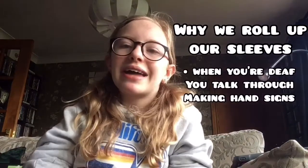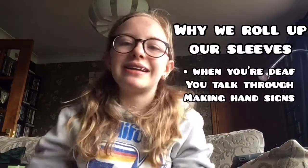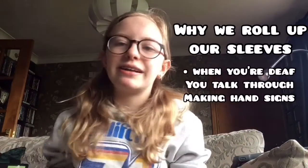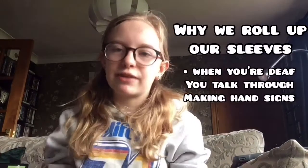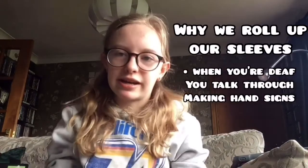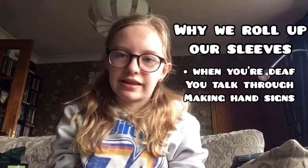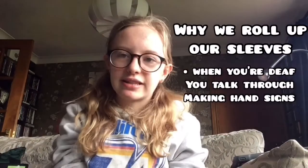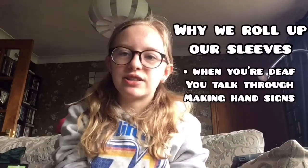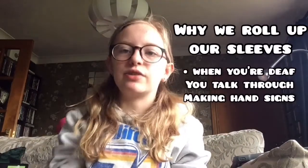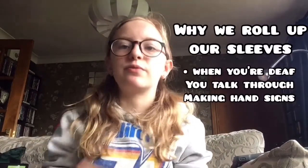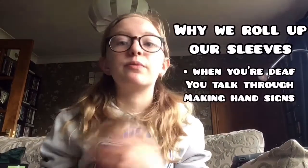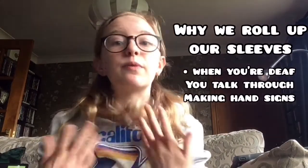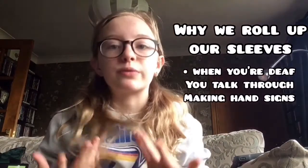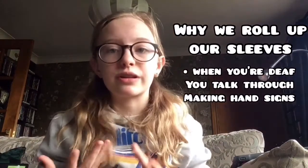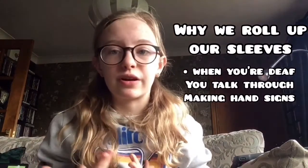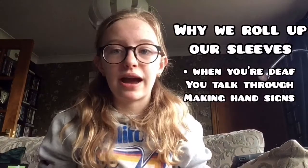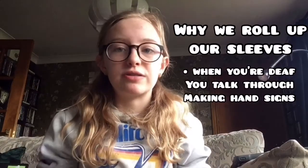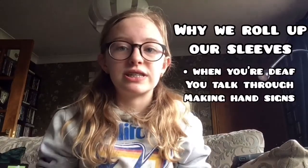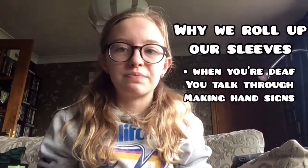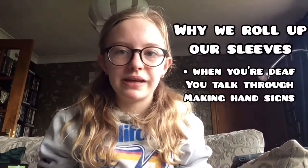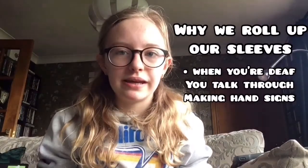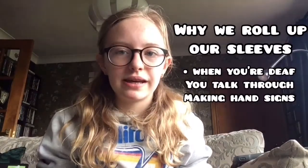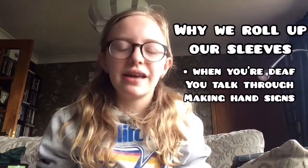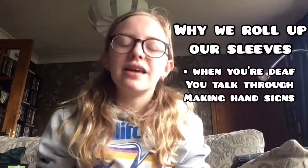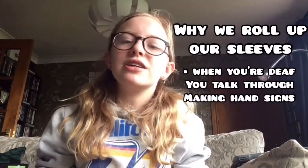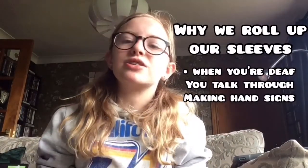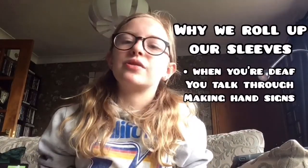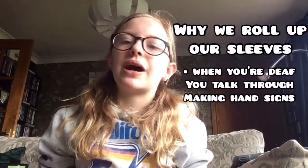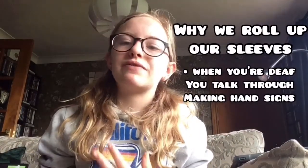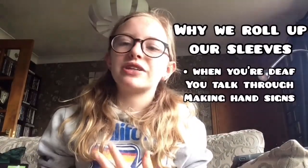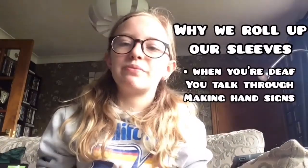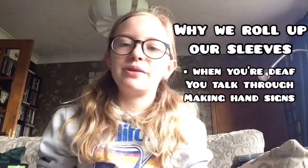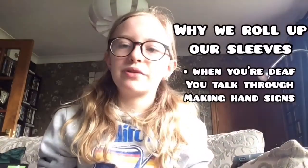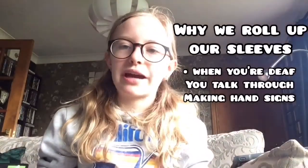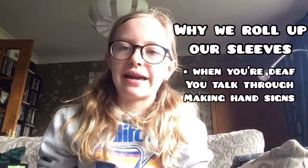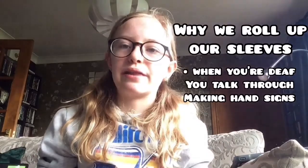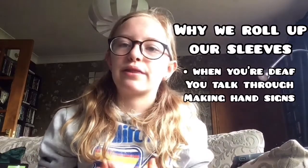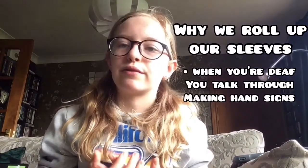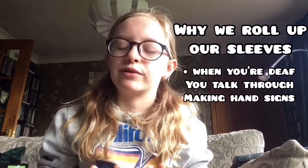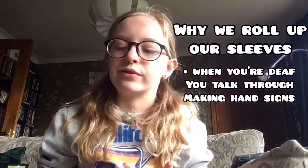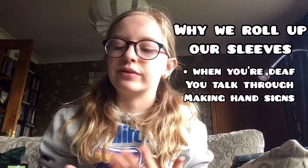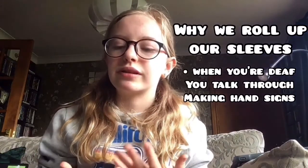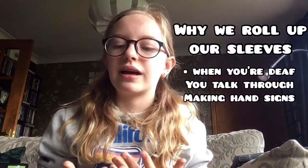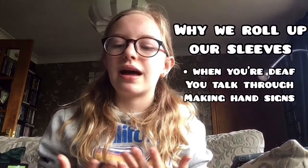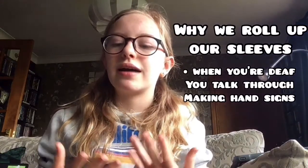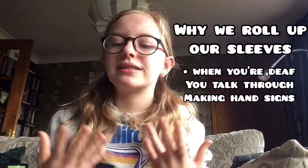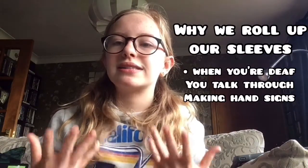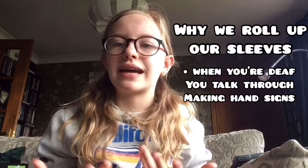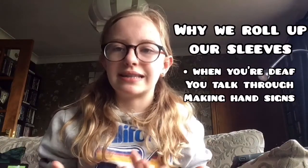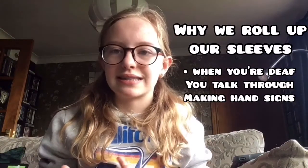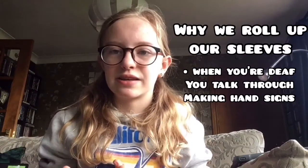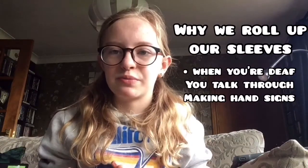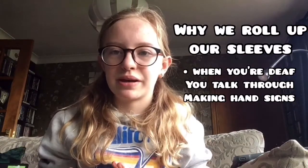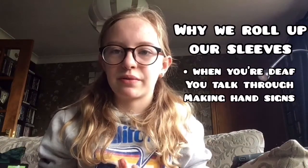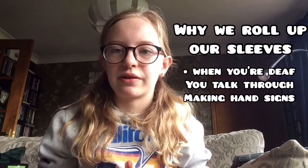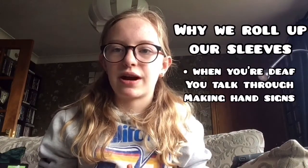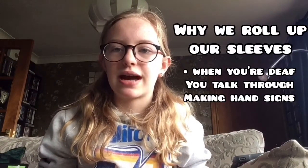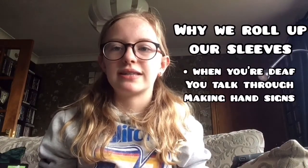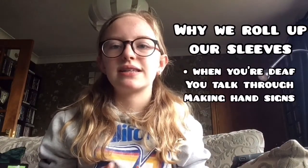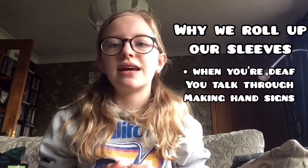hear anything, so you won't learn how to speak. So you have to communicate through signs that you make with your hands. And